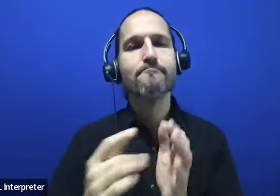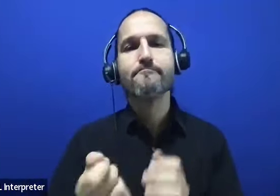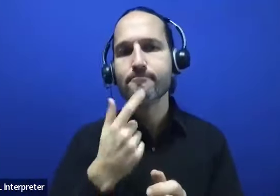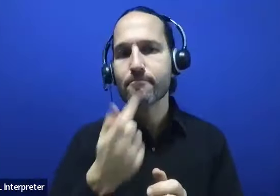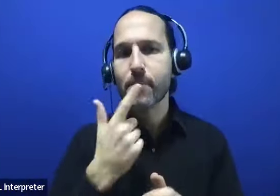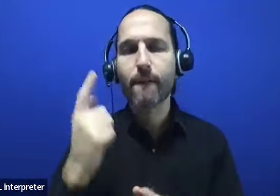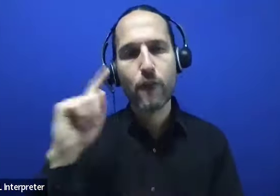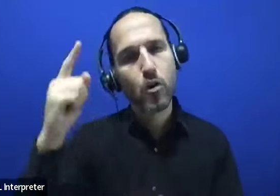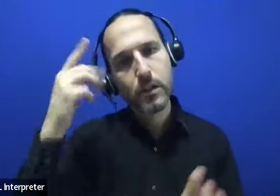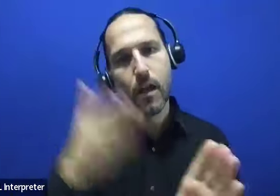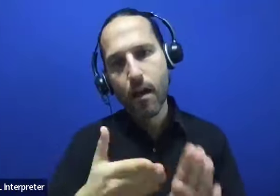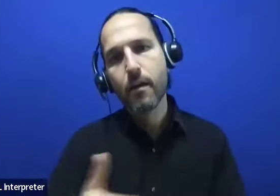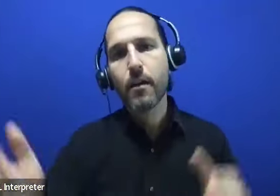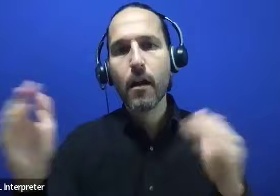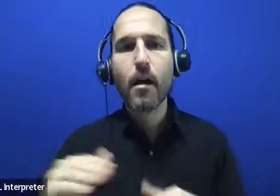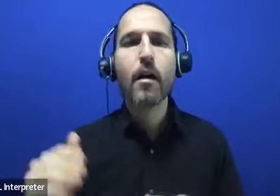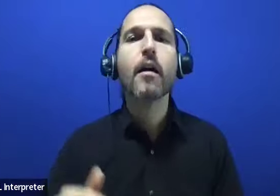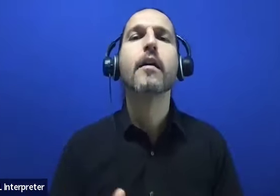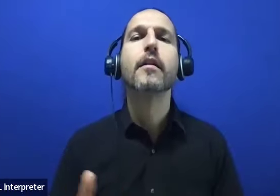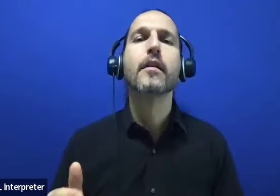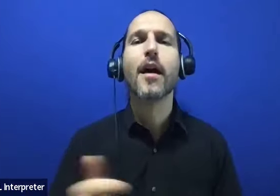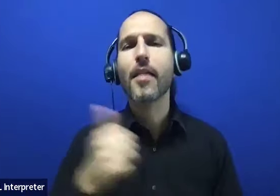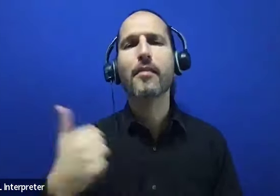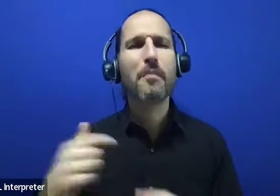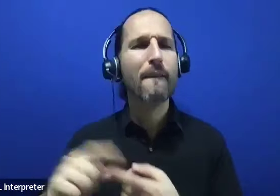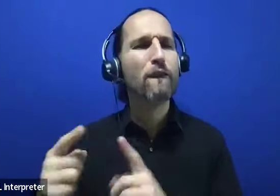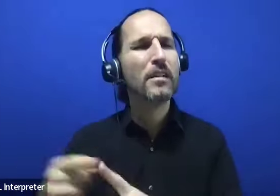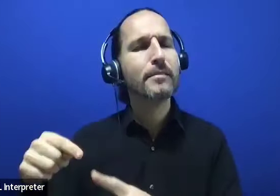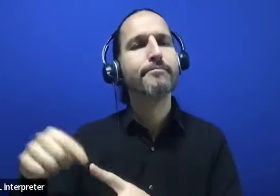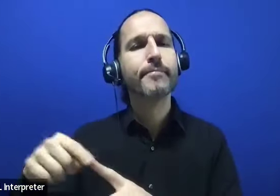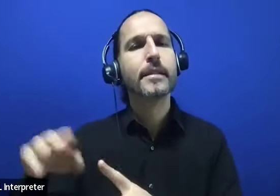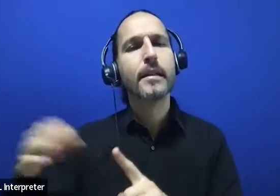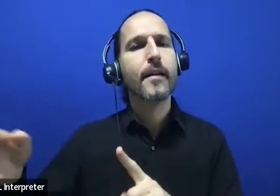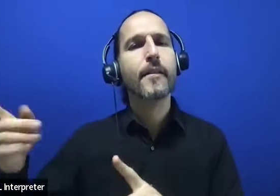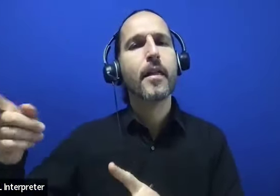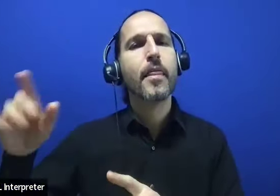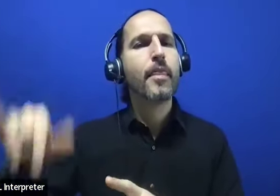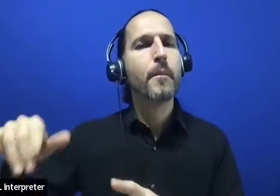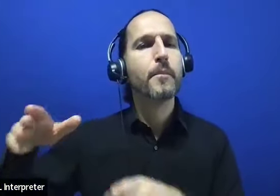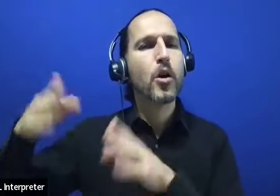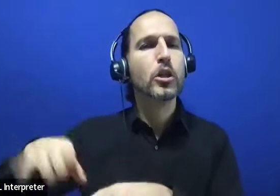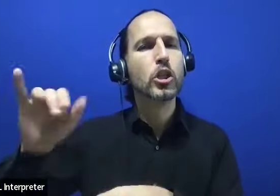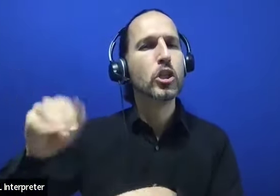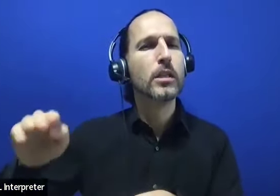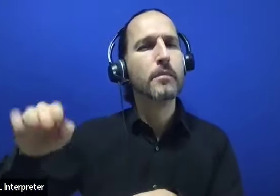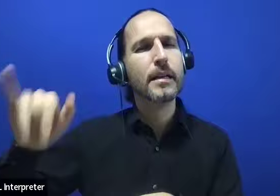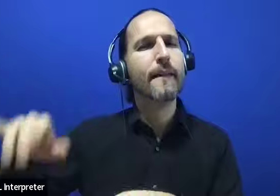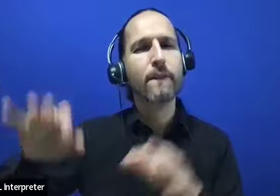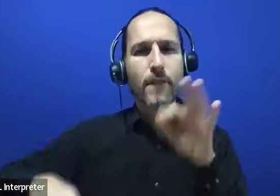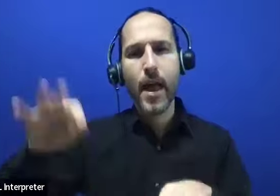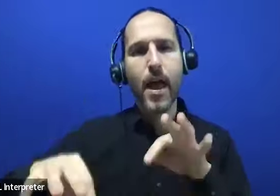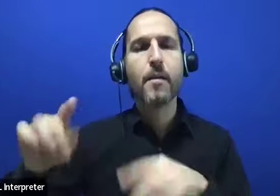skills, research by my friend Jim Thalen, who's unfortunately passed away, but Jim found in some of his early research